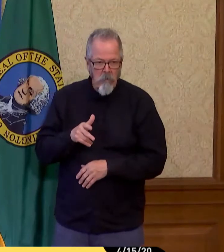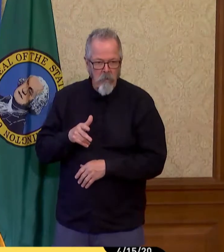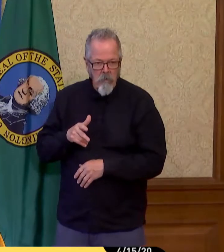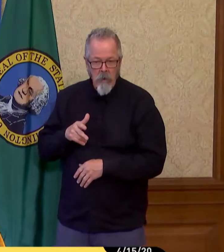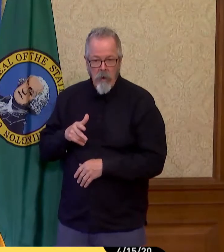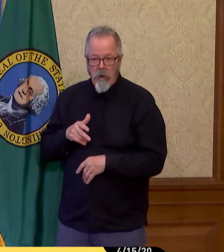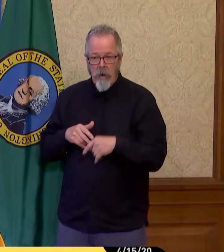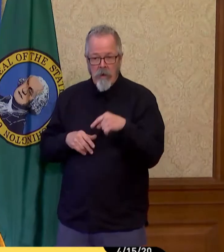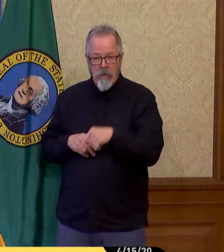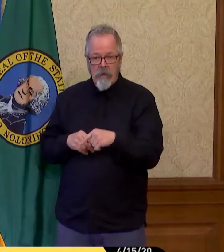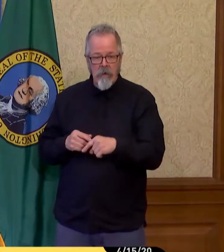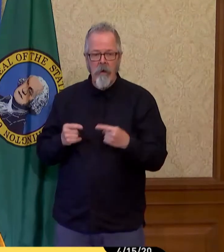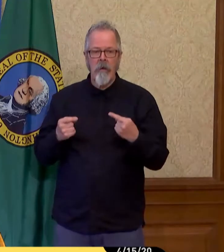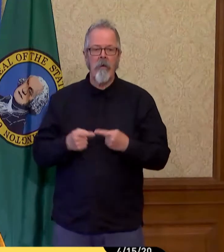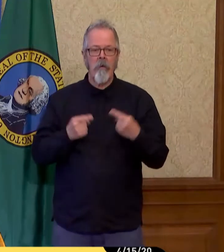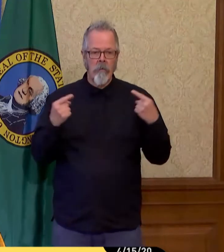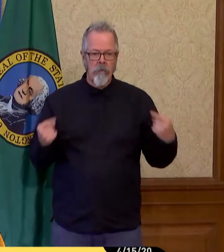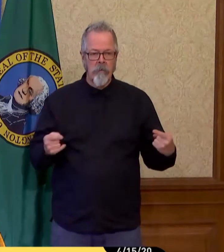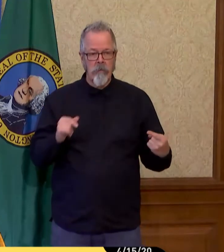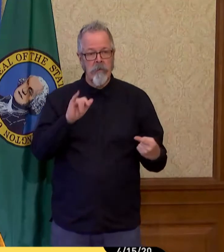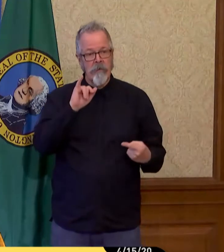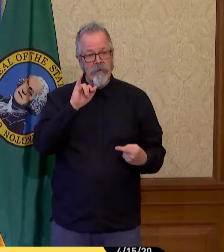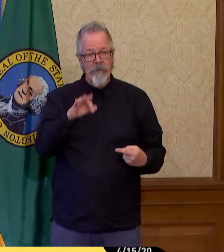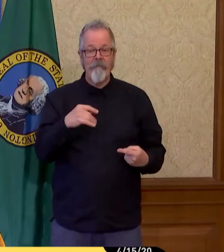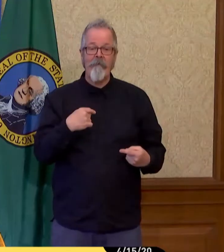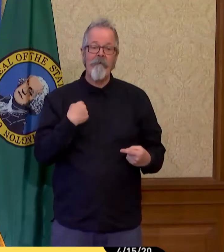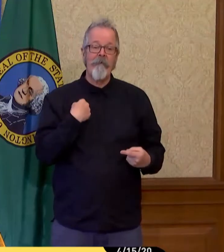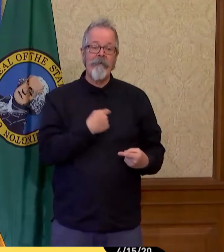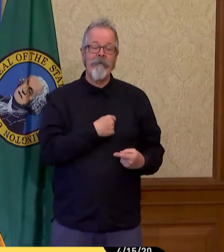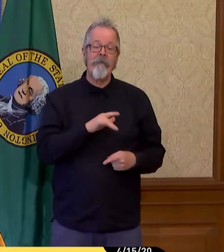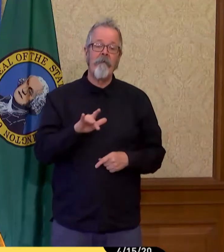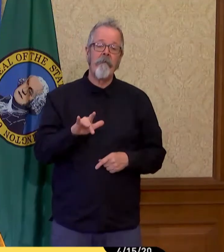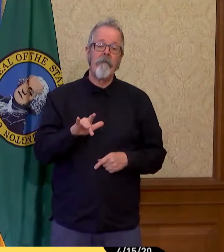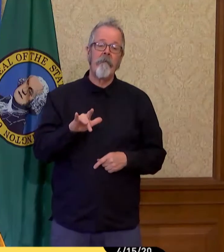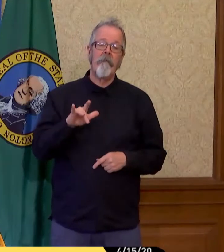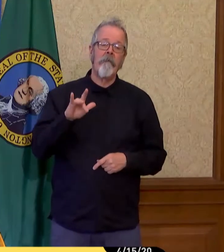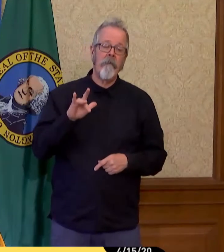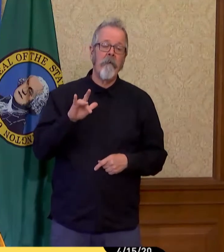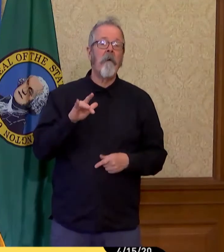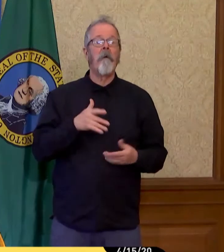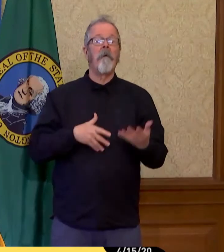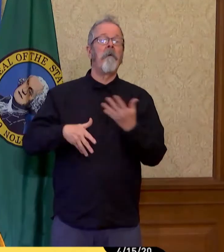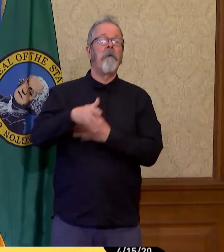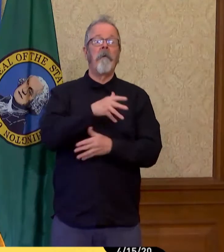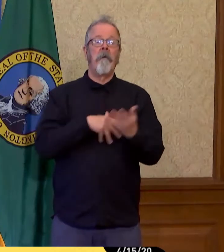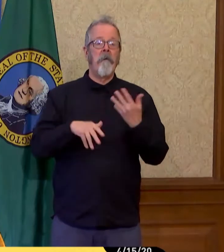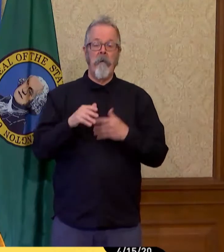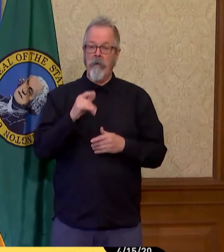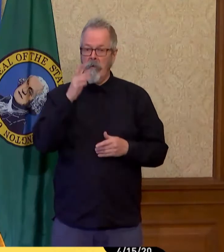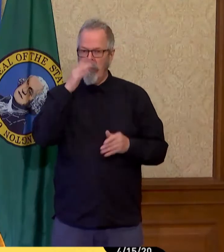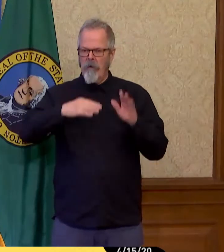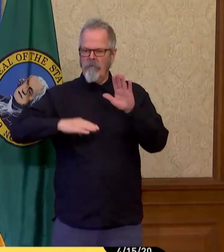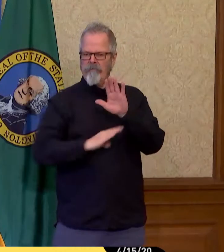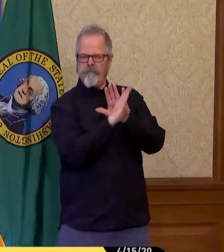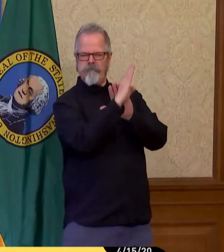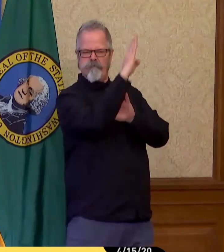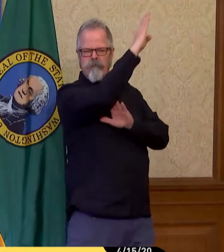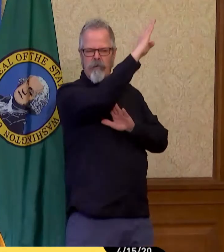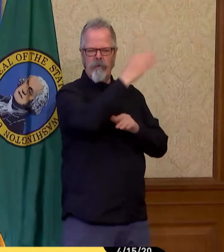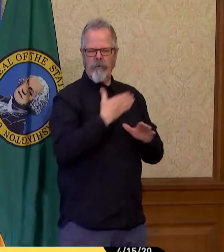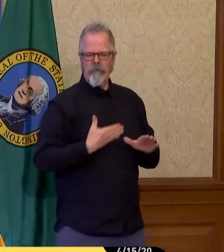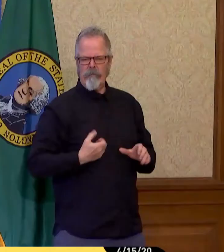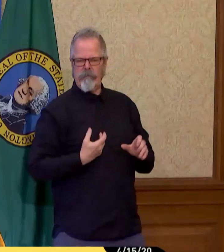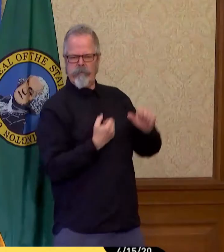We cannot accept that. We are a better state than seeing more people die in our state because we gave up a few weeks